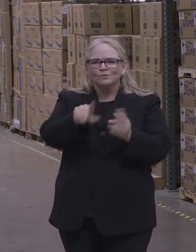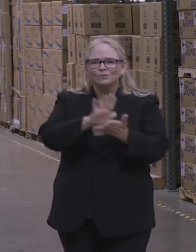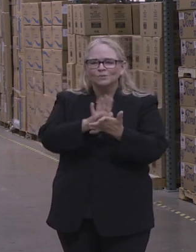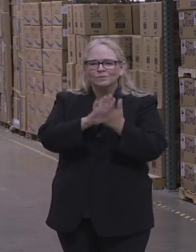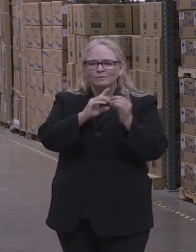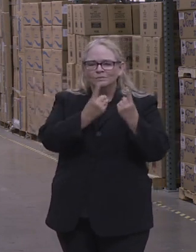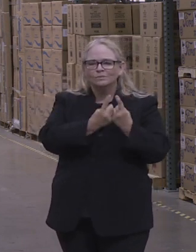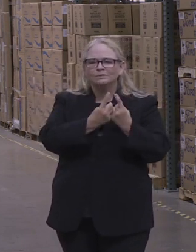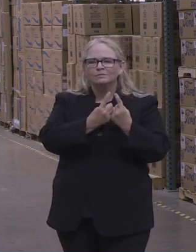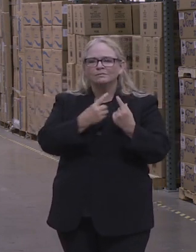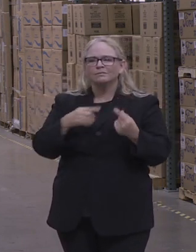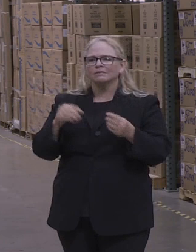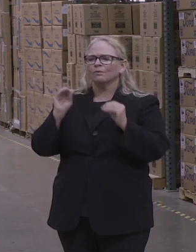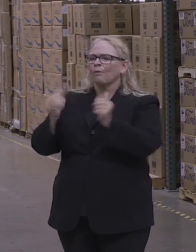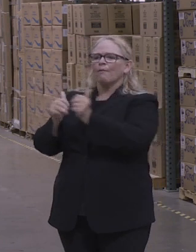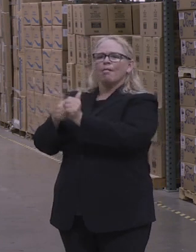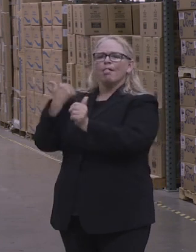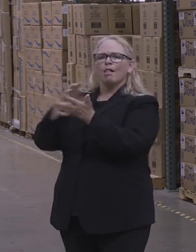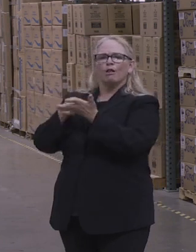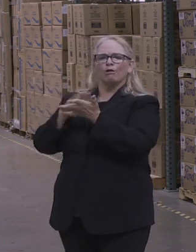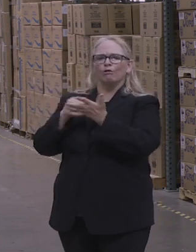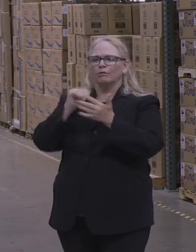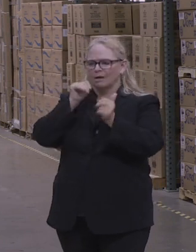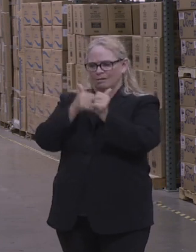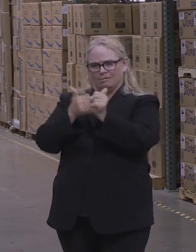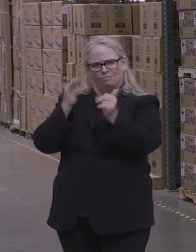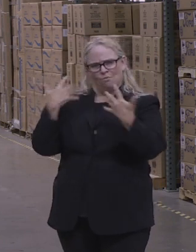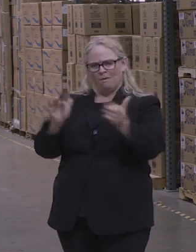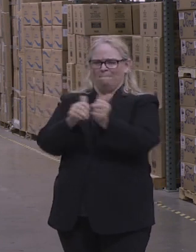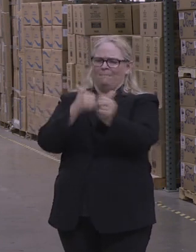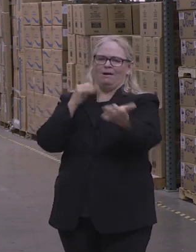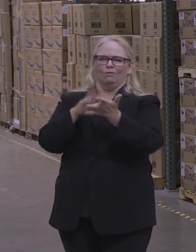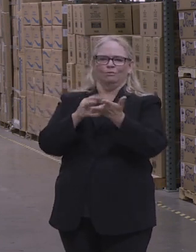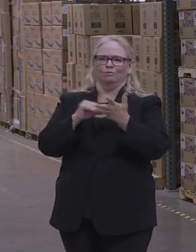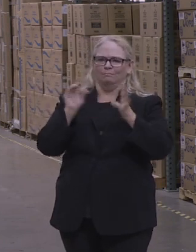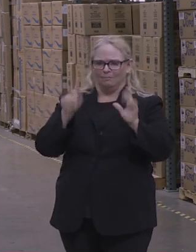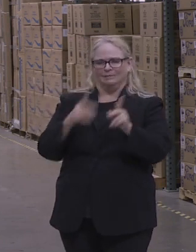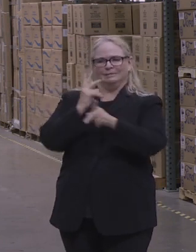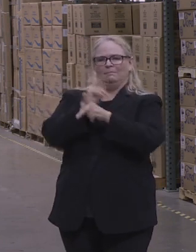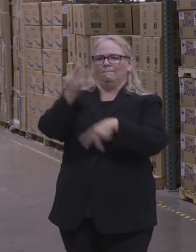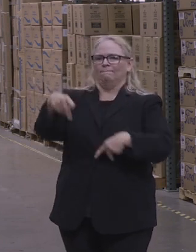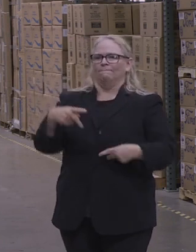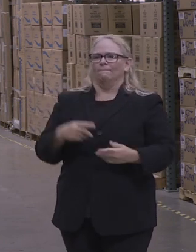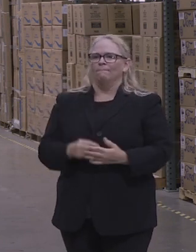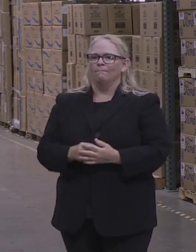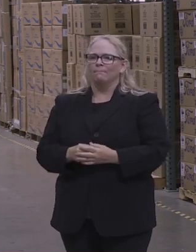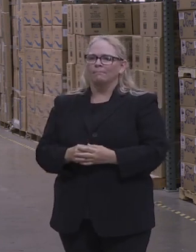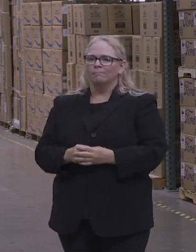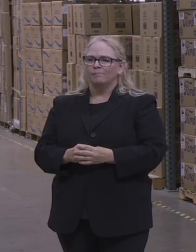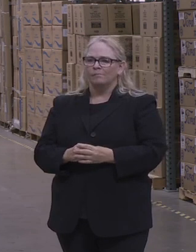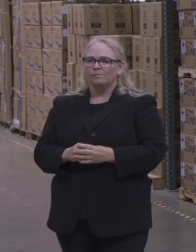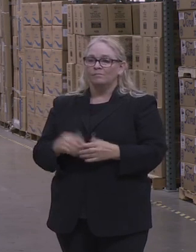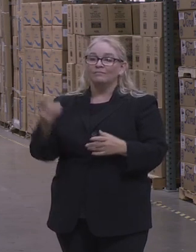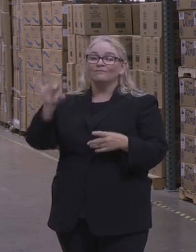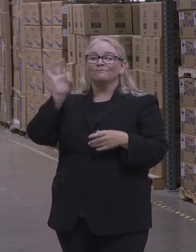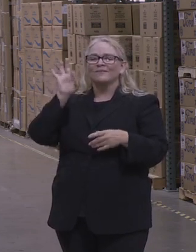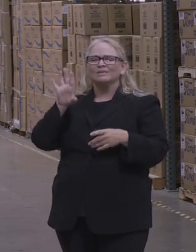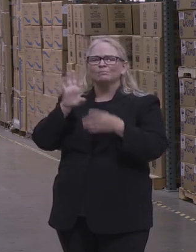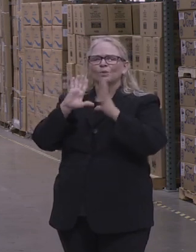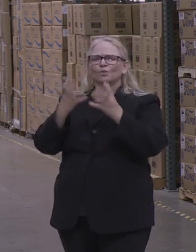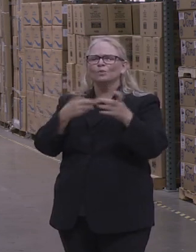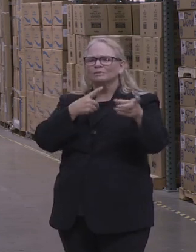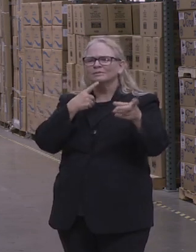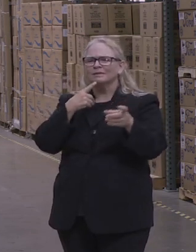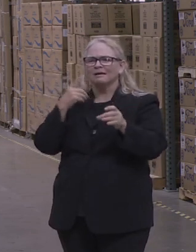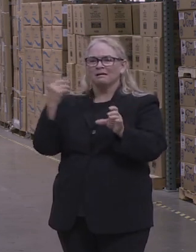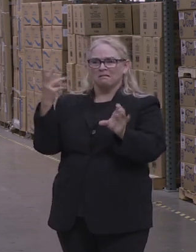a concern to a solution in that space. Final point, as it relates to these Facebook sites. These are